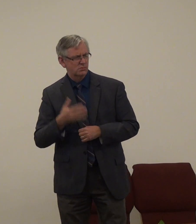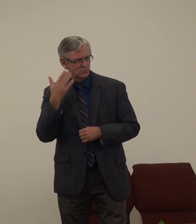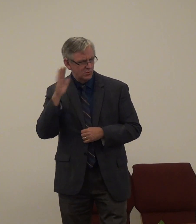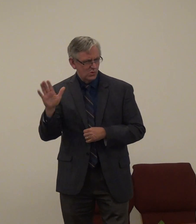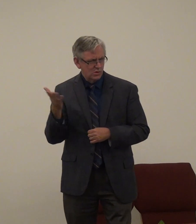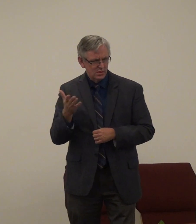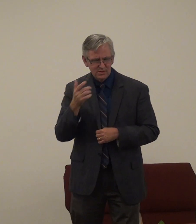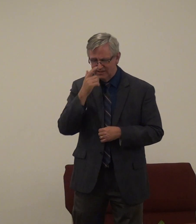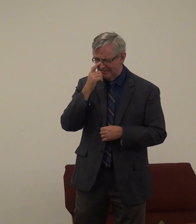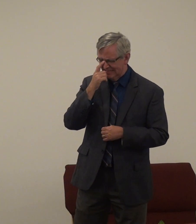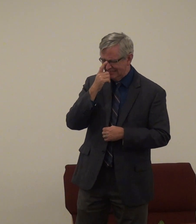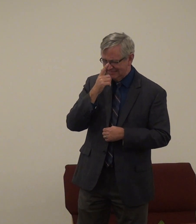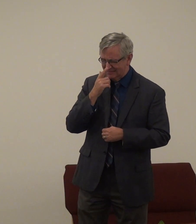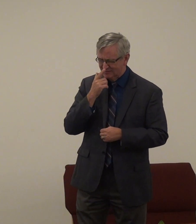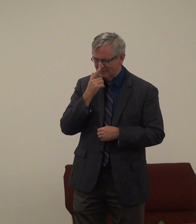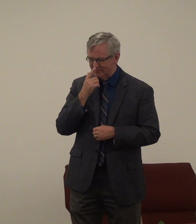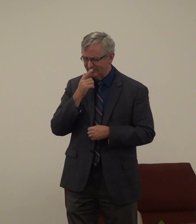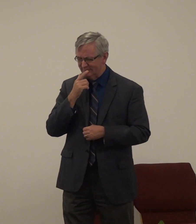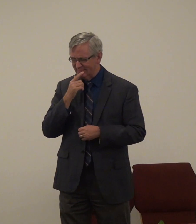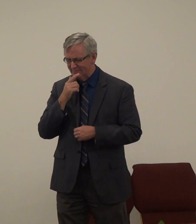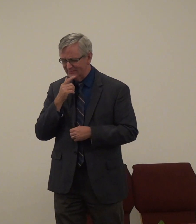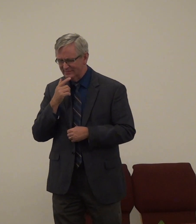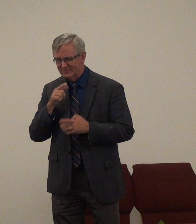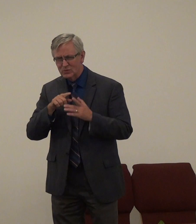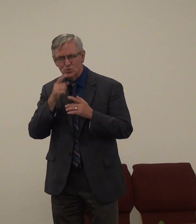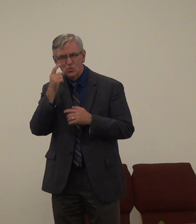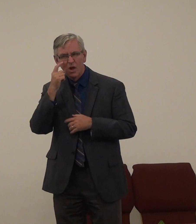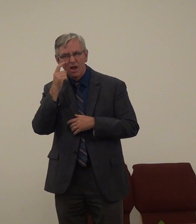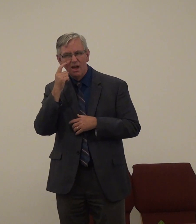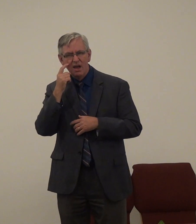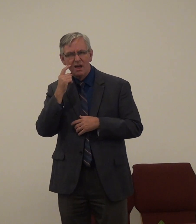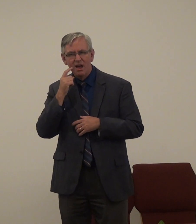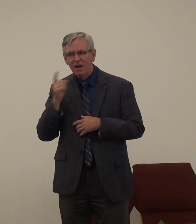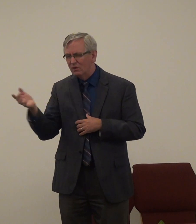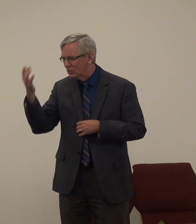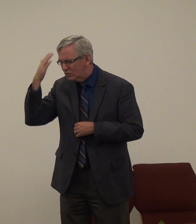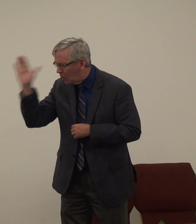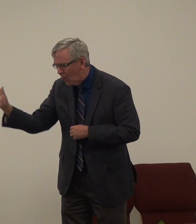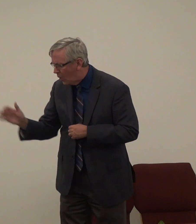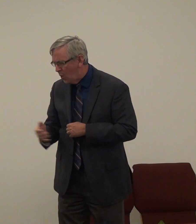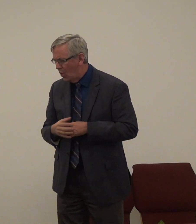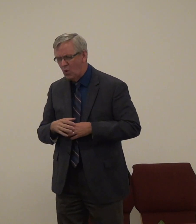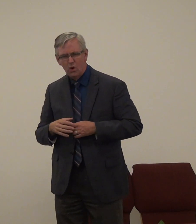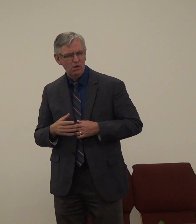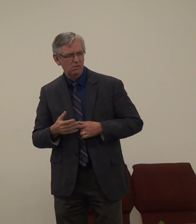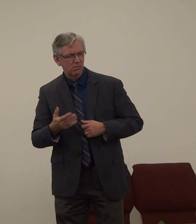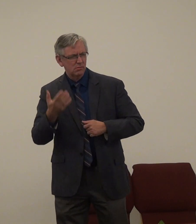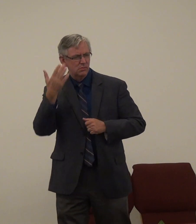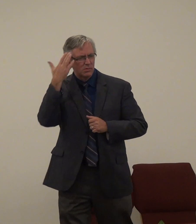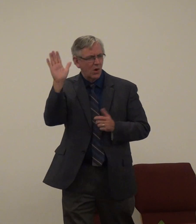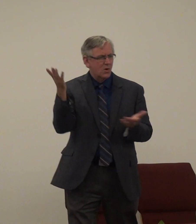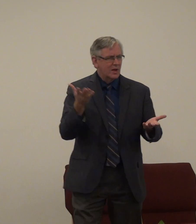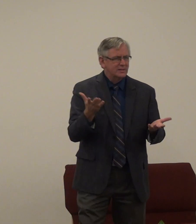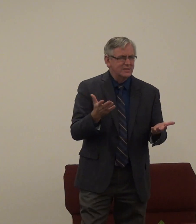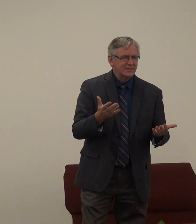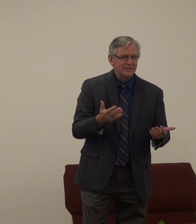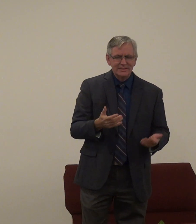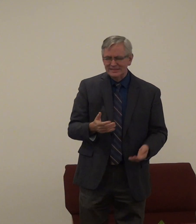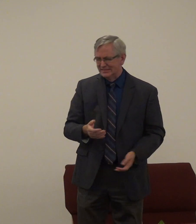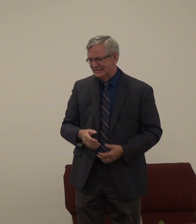"Oh, you don't know. You don't know." Robert started to cry and he said, "You don't know." And I said, "I